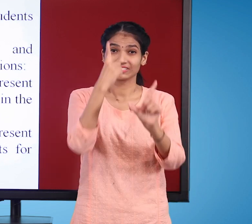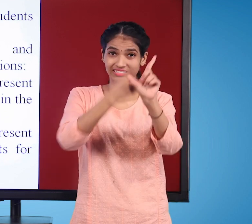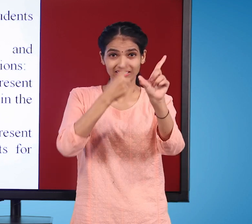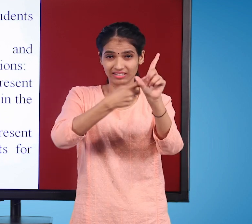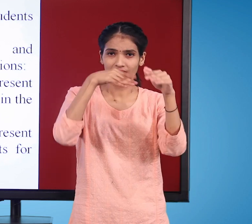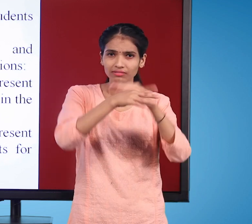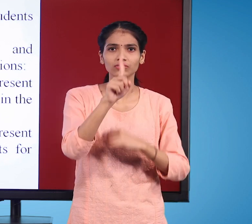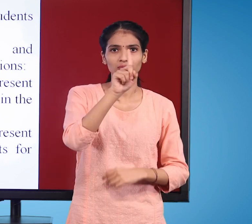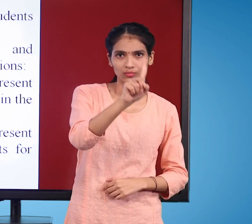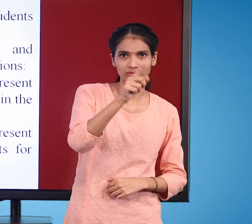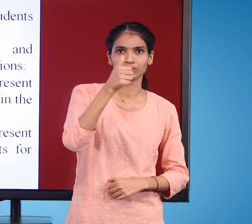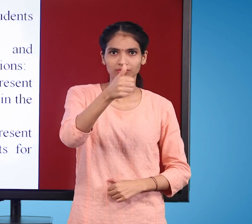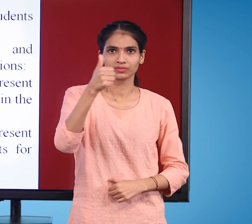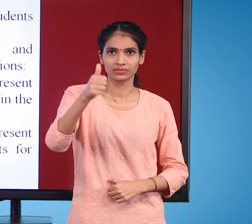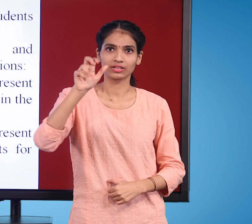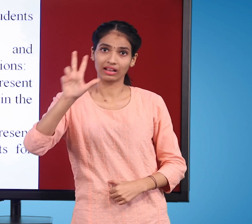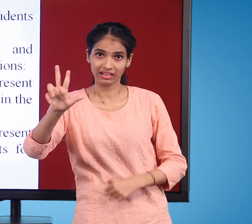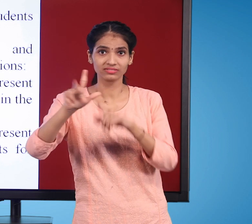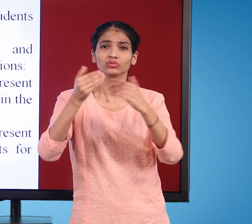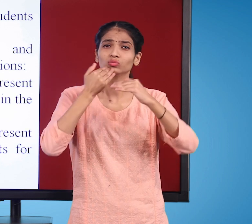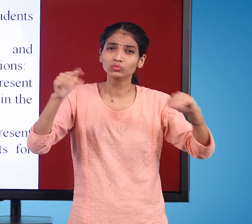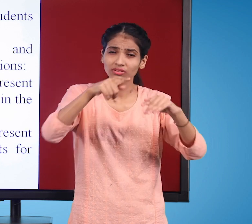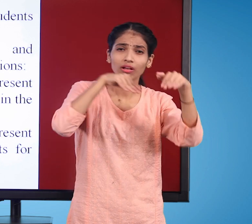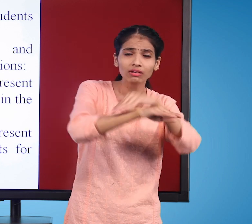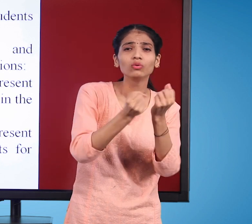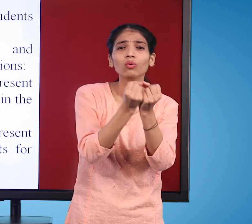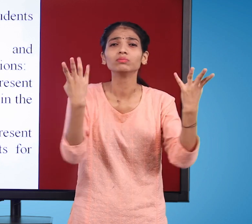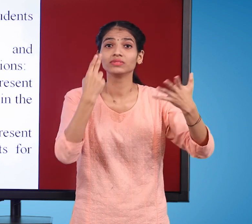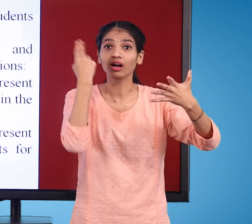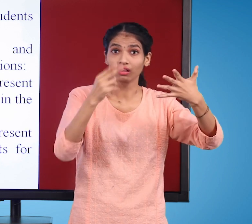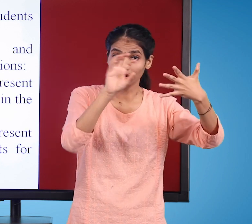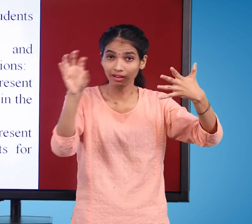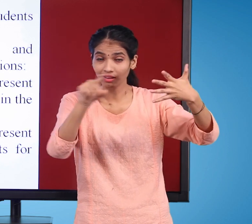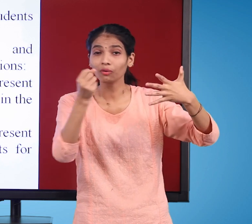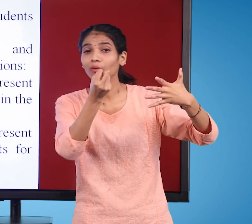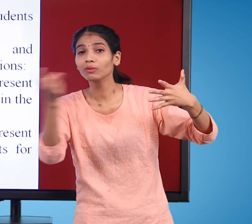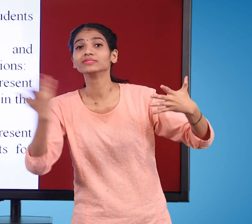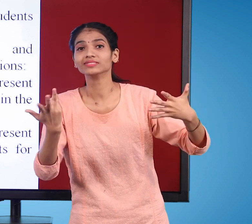How many symbols represent total number of students for the year 1998?